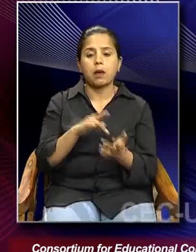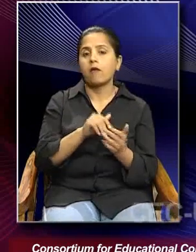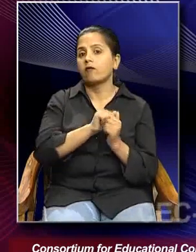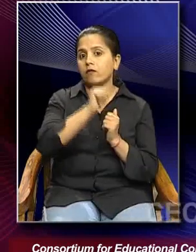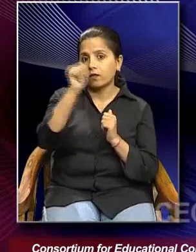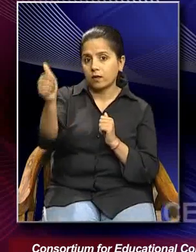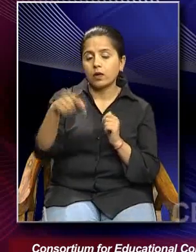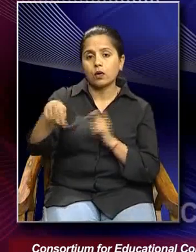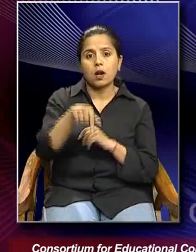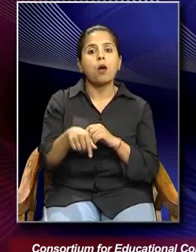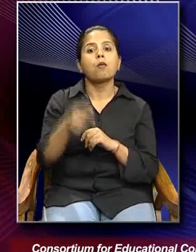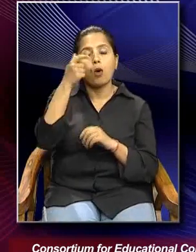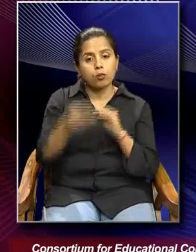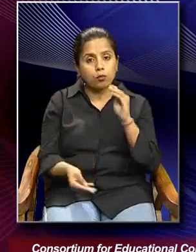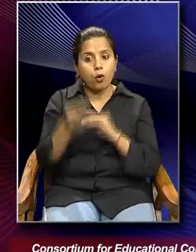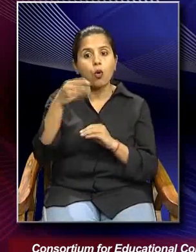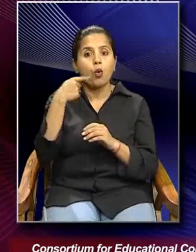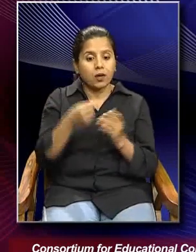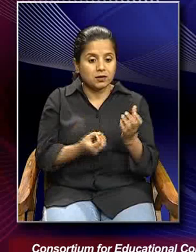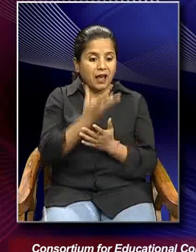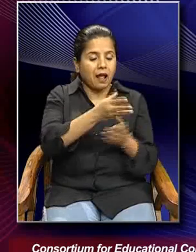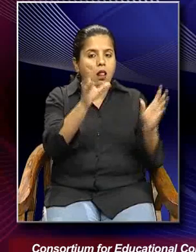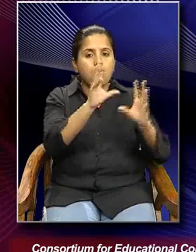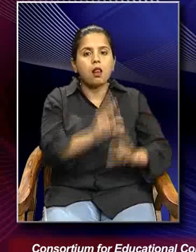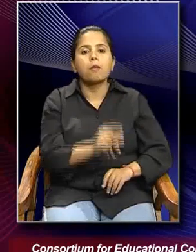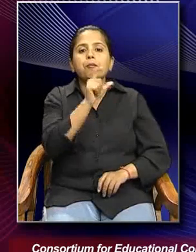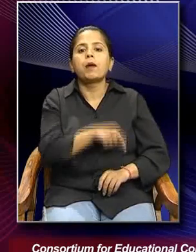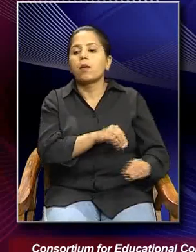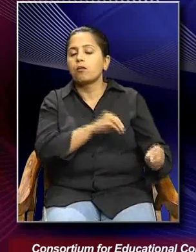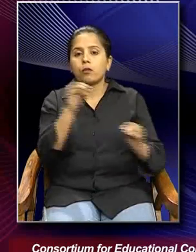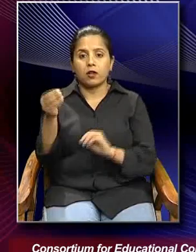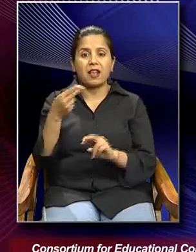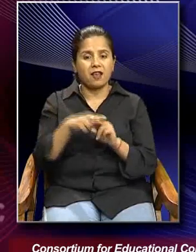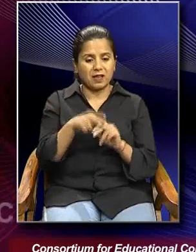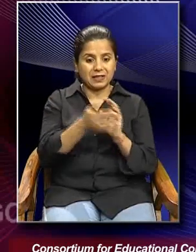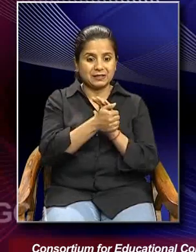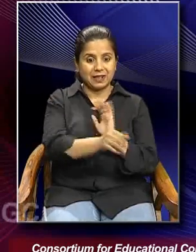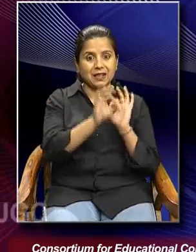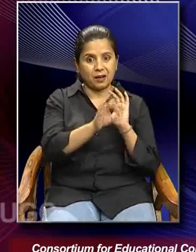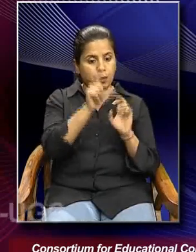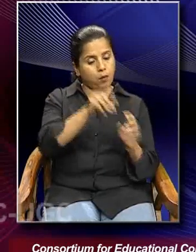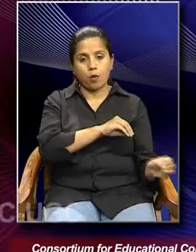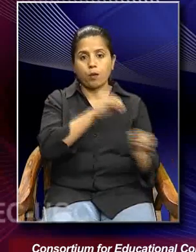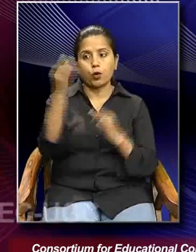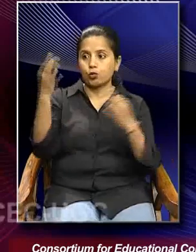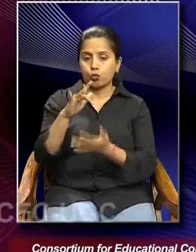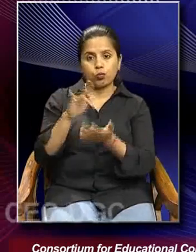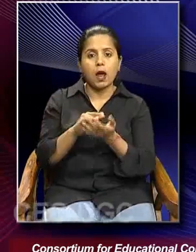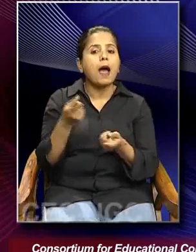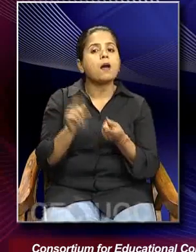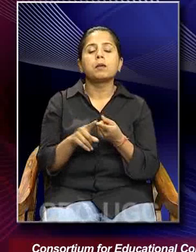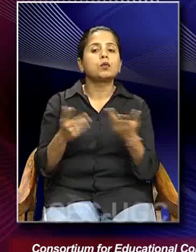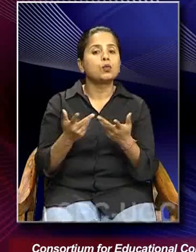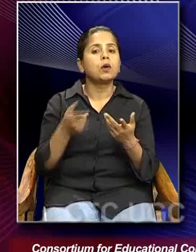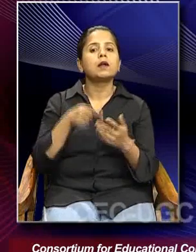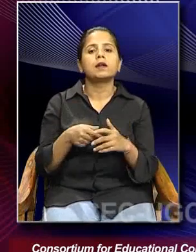and scarcer at the origin. So what happens is, when the skilled migrants are moving to new locations, probably